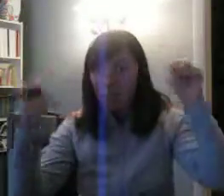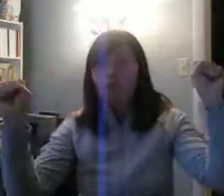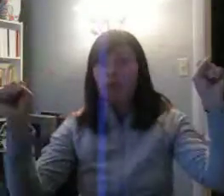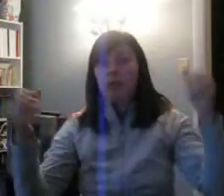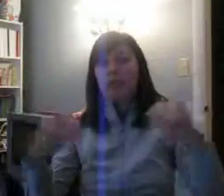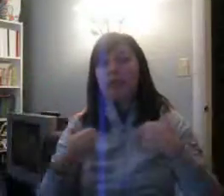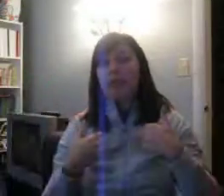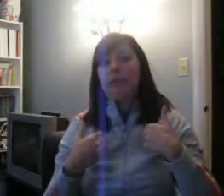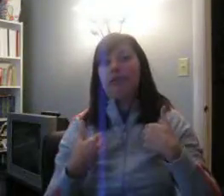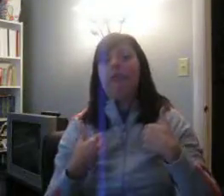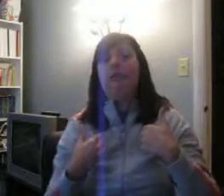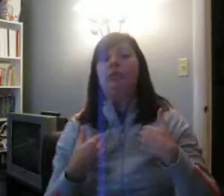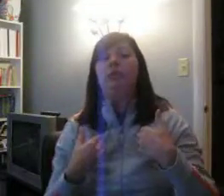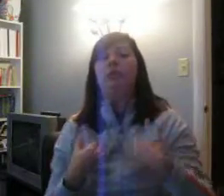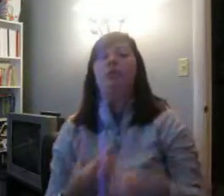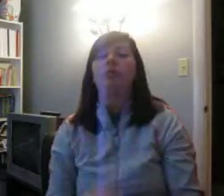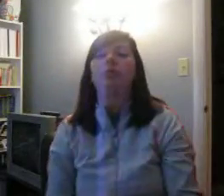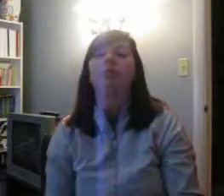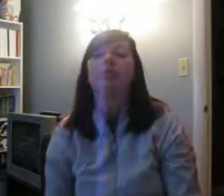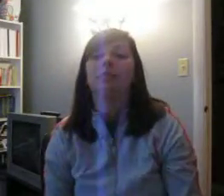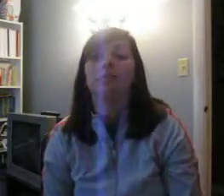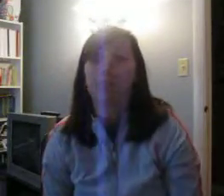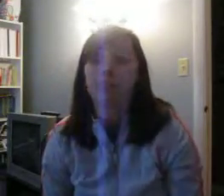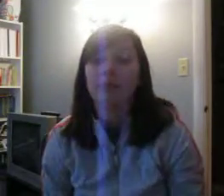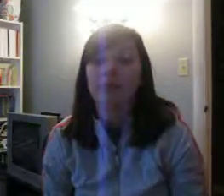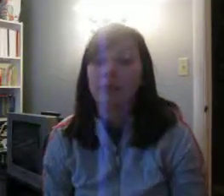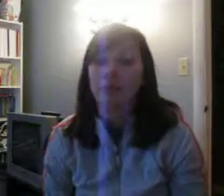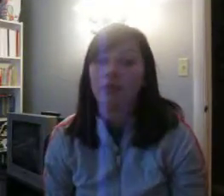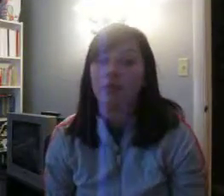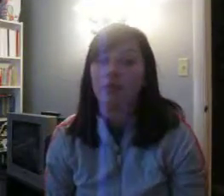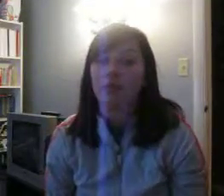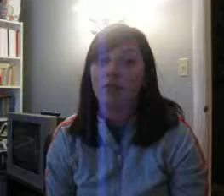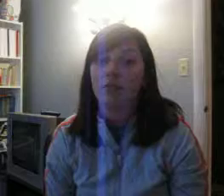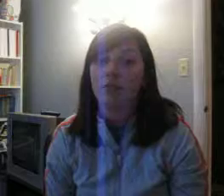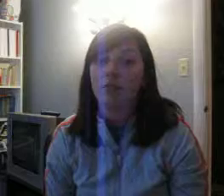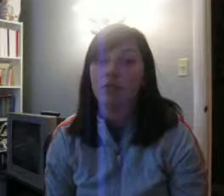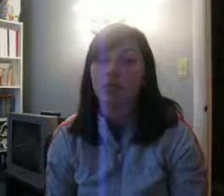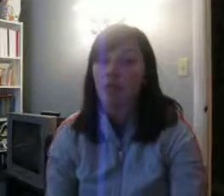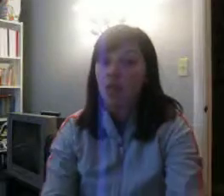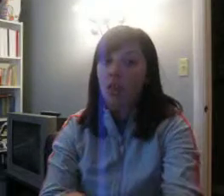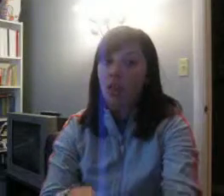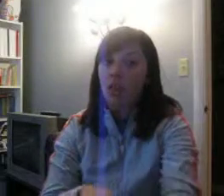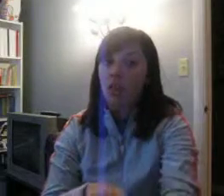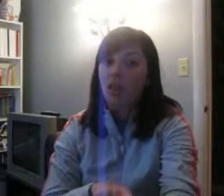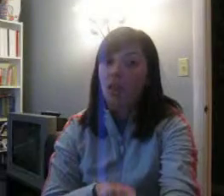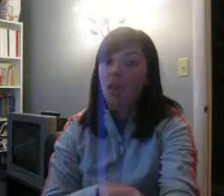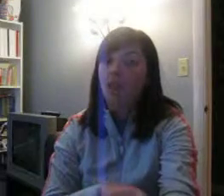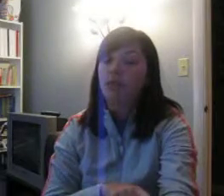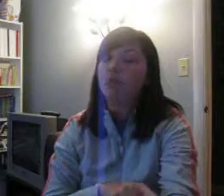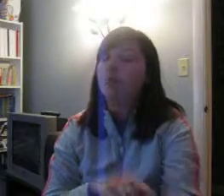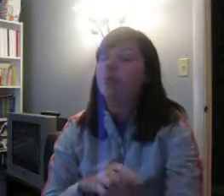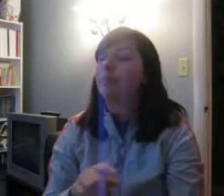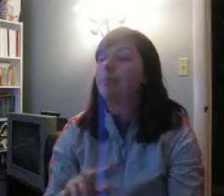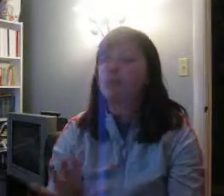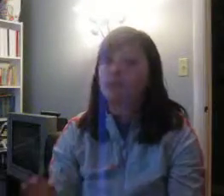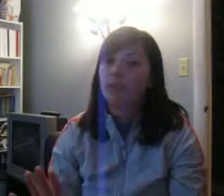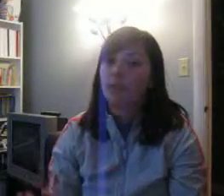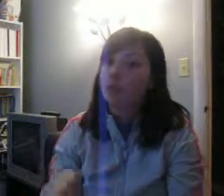take a while, but you can't lose hope because it will make its way to the president. So once it does,